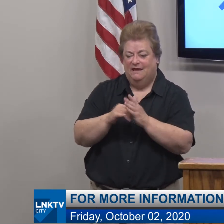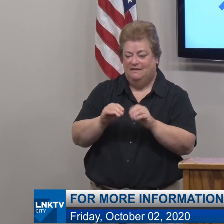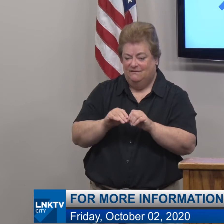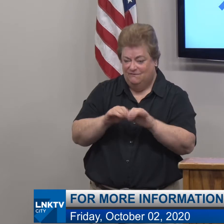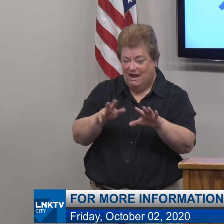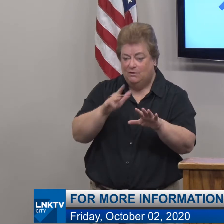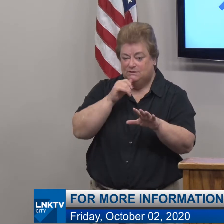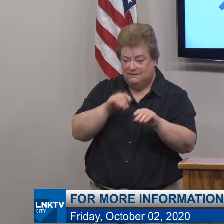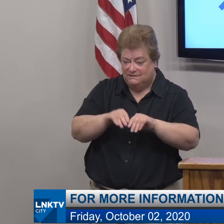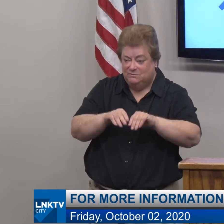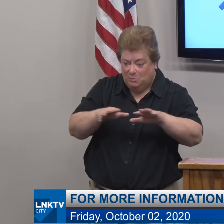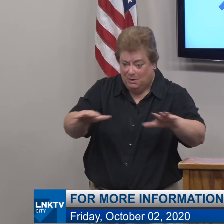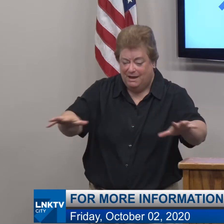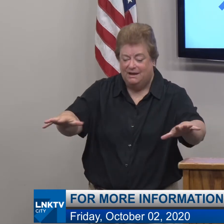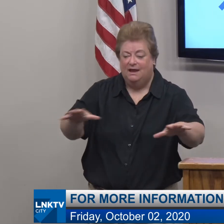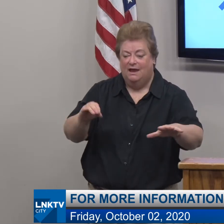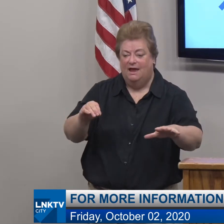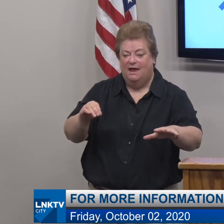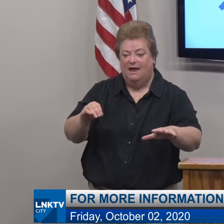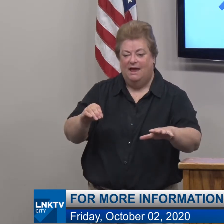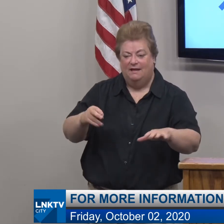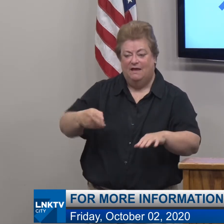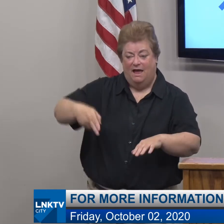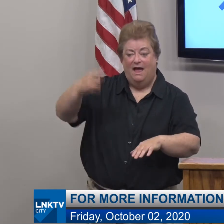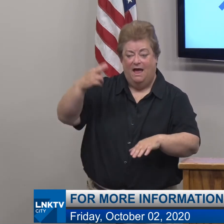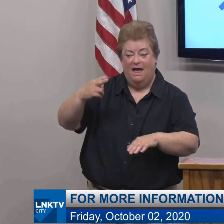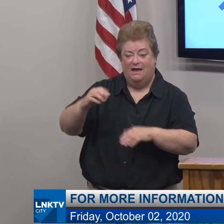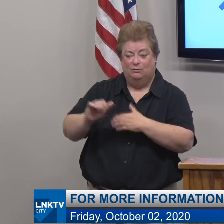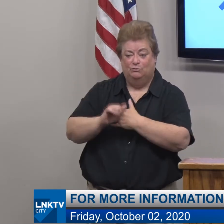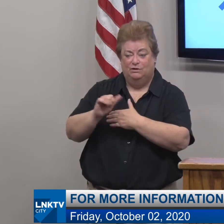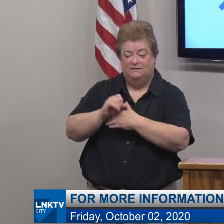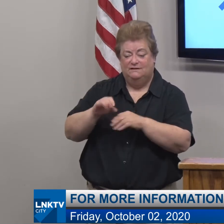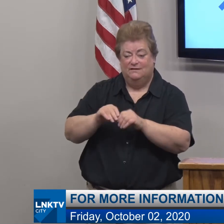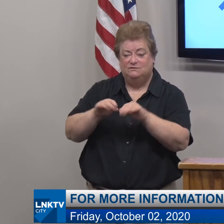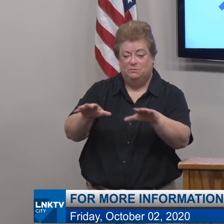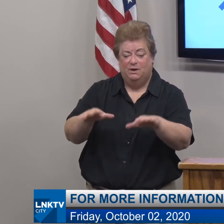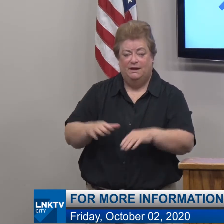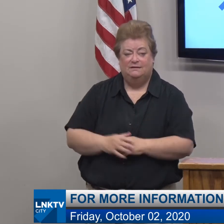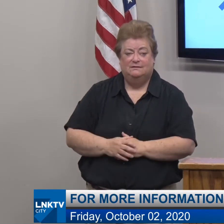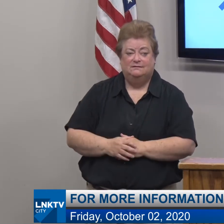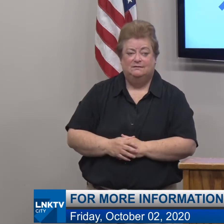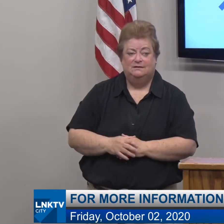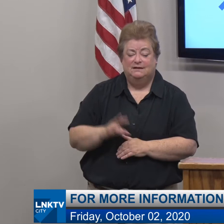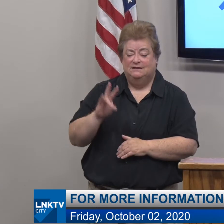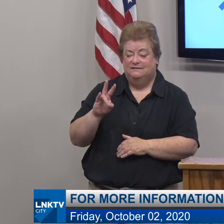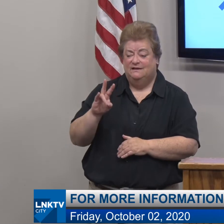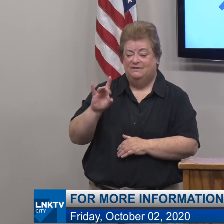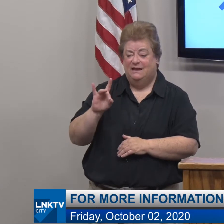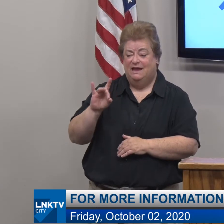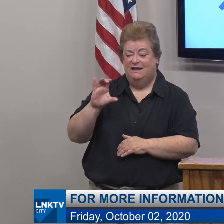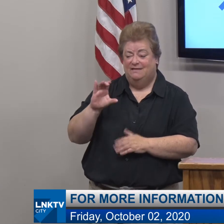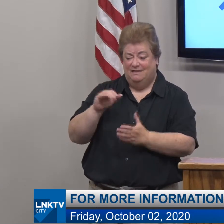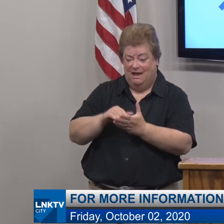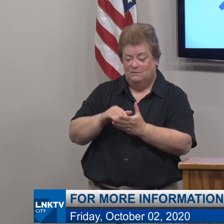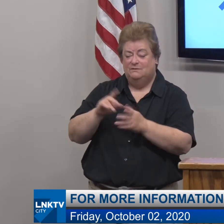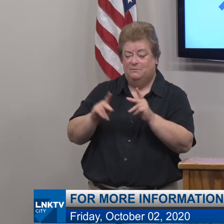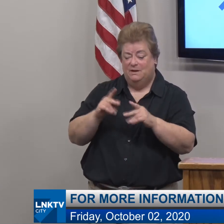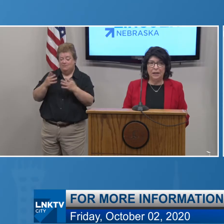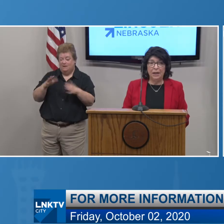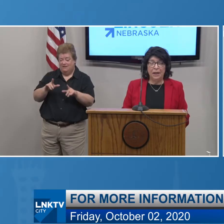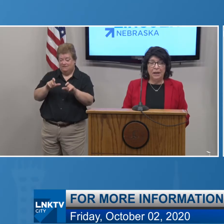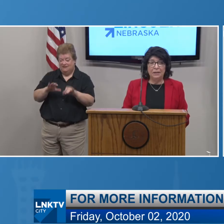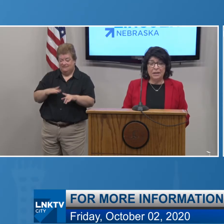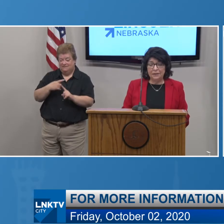the community and the risk of spread is high. As of today, 78,000 people have been tested in Lancaster